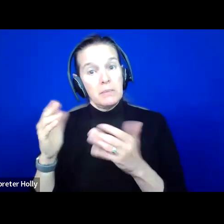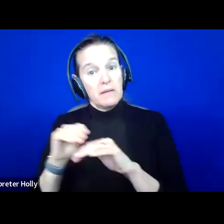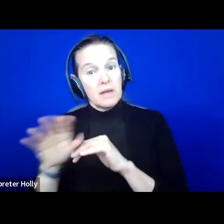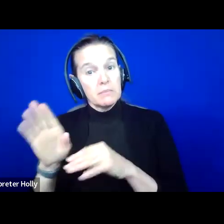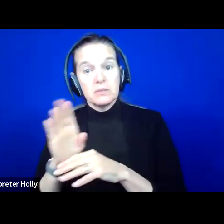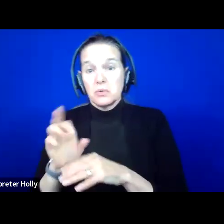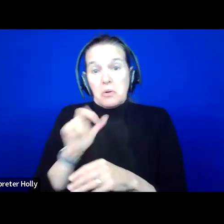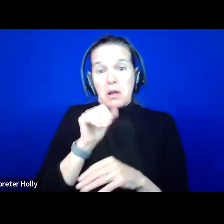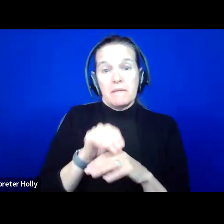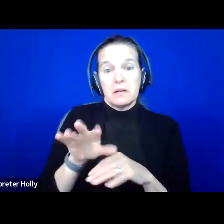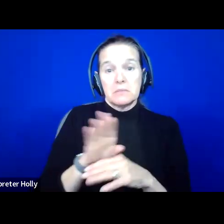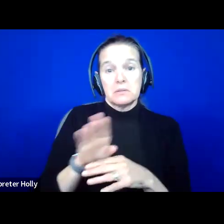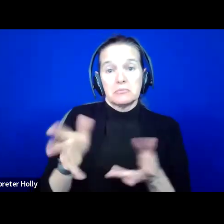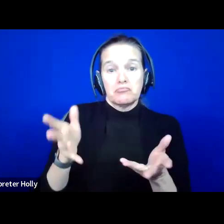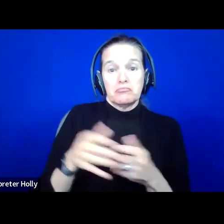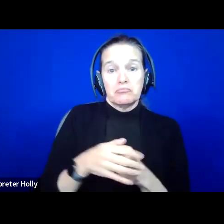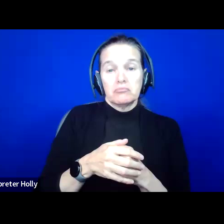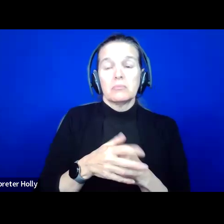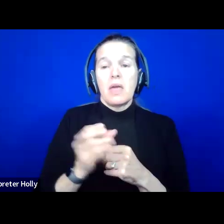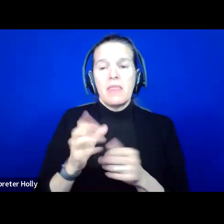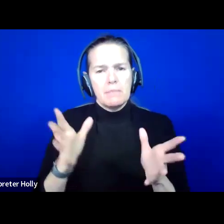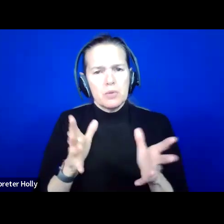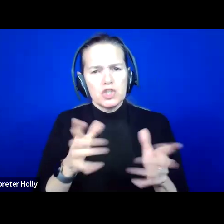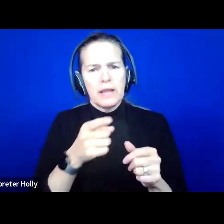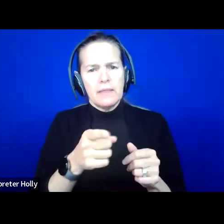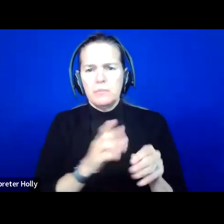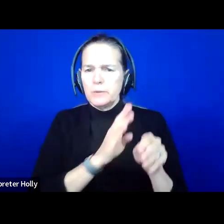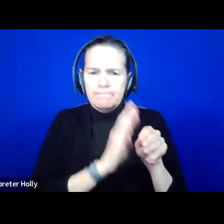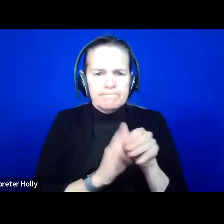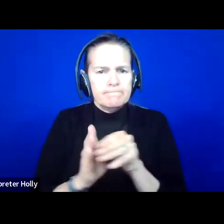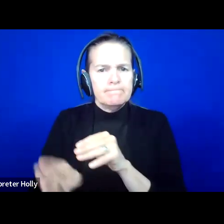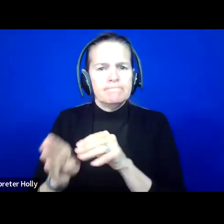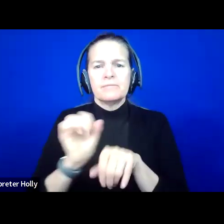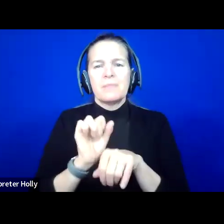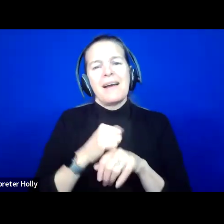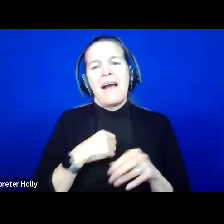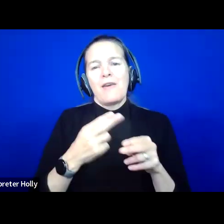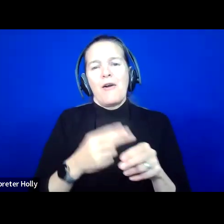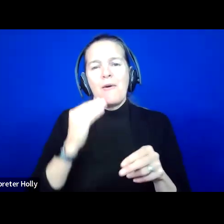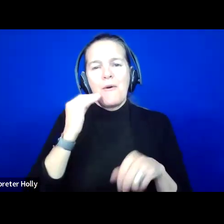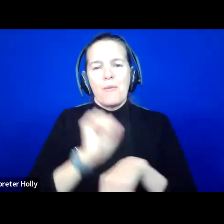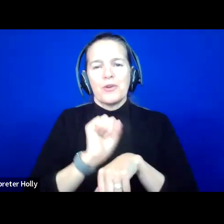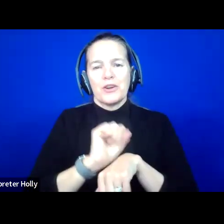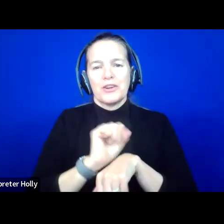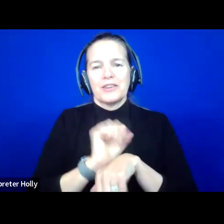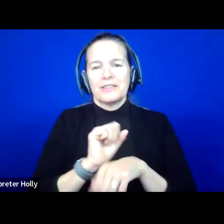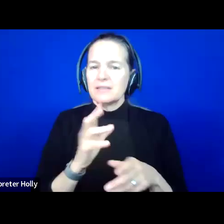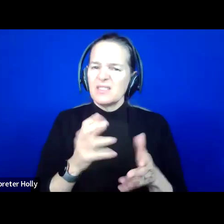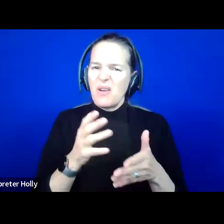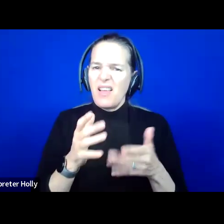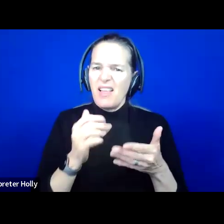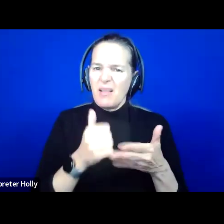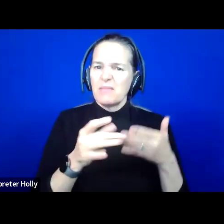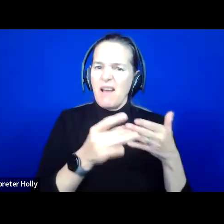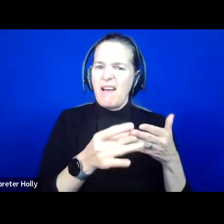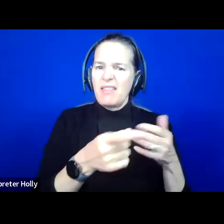pushing them to achieve different tasks, pushing them to complete different, I like to call it homework, right? And really helping guide them. And that's